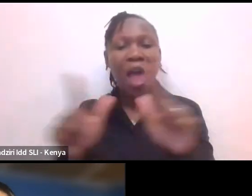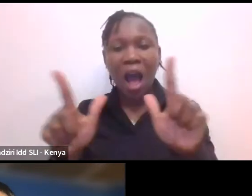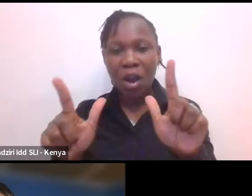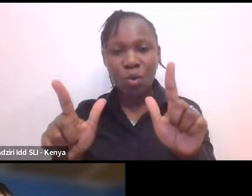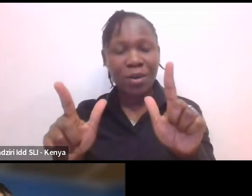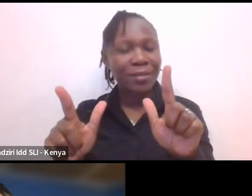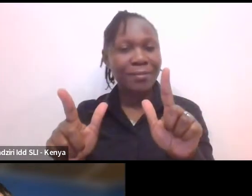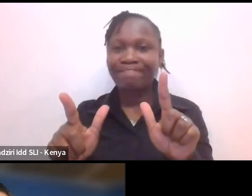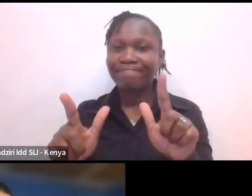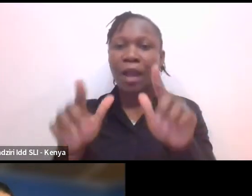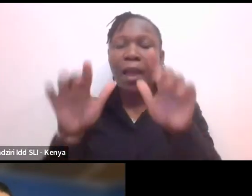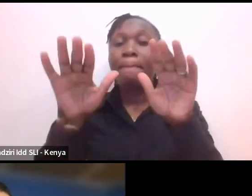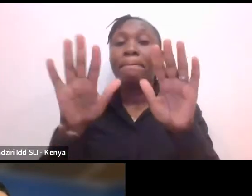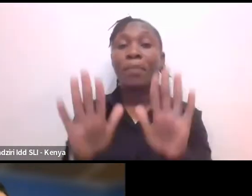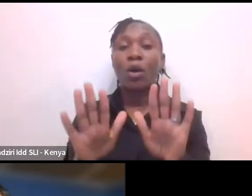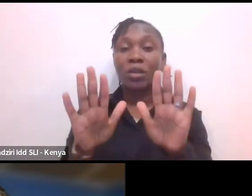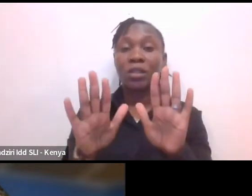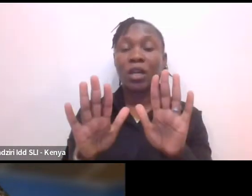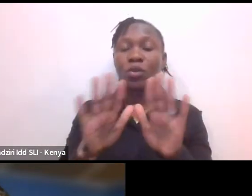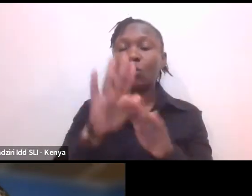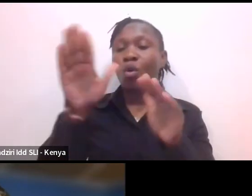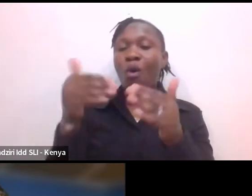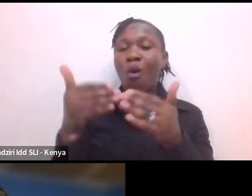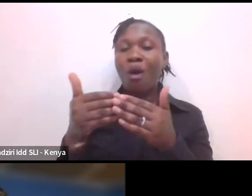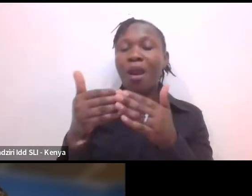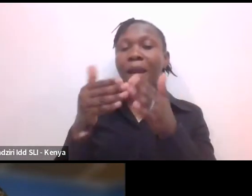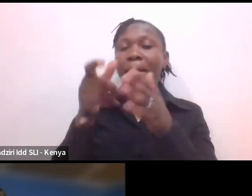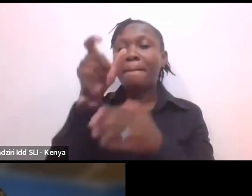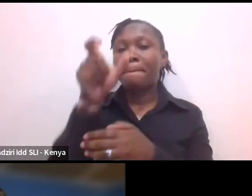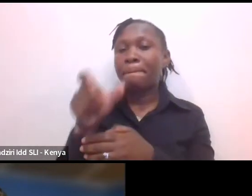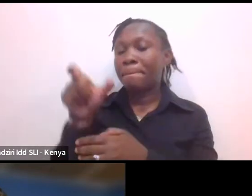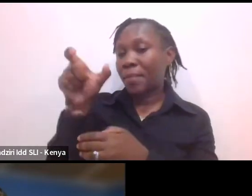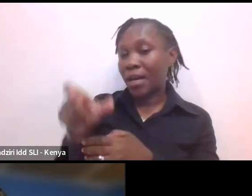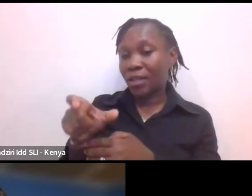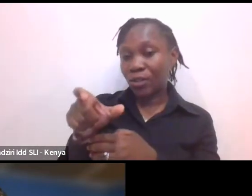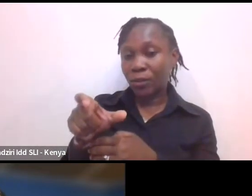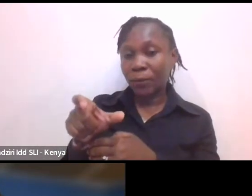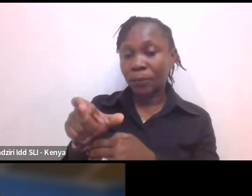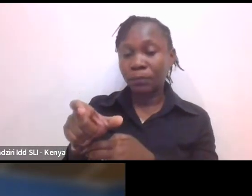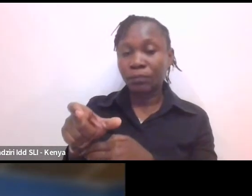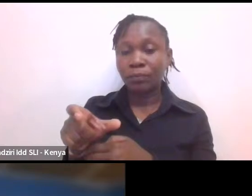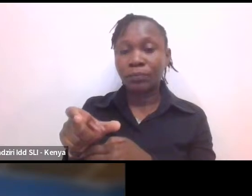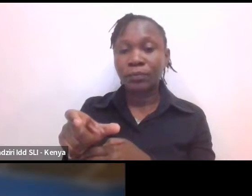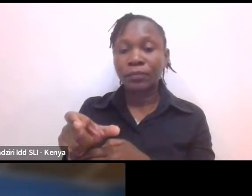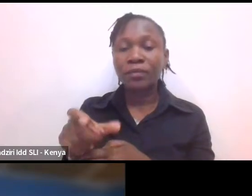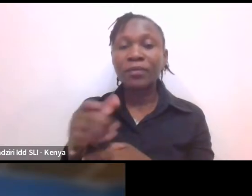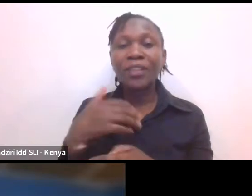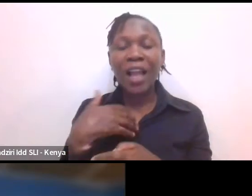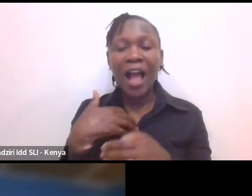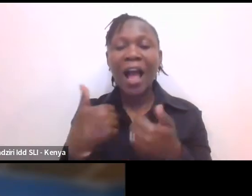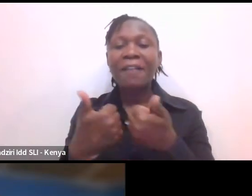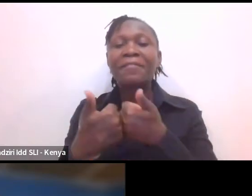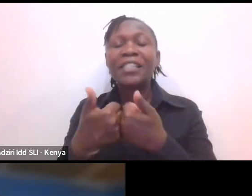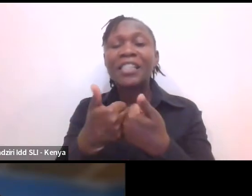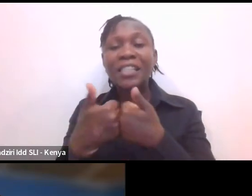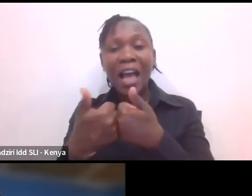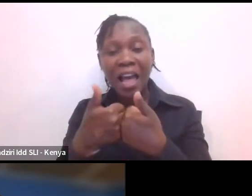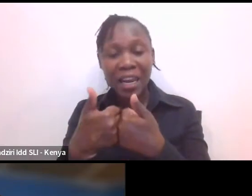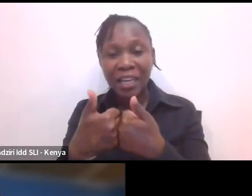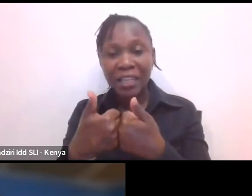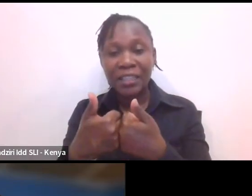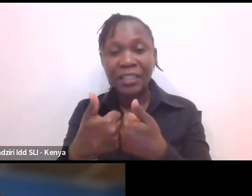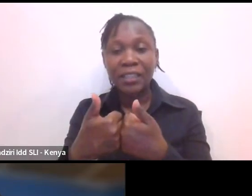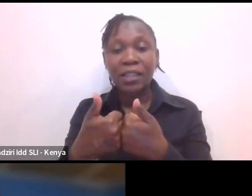critical to my personal development. And if I have inhibitions, however they may be manifest in my capacity